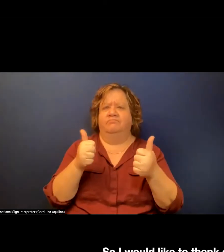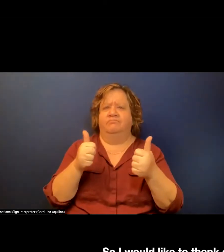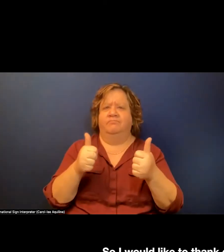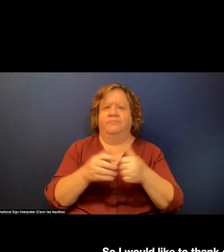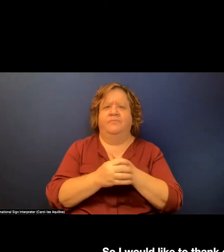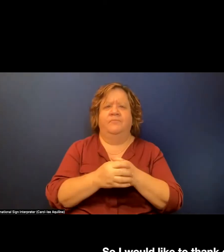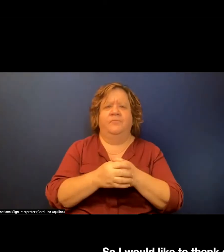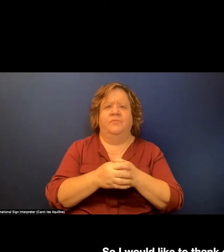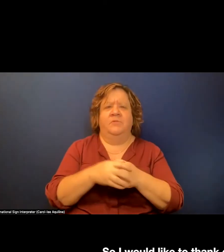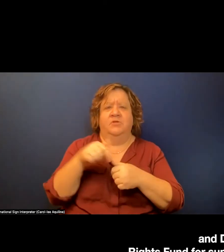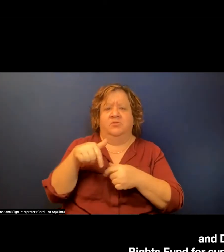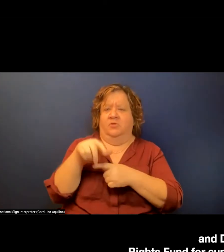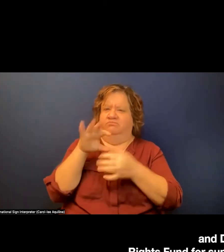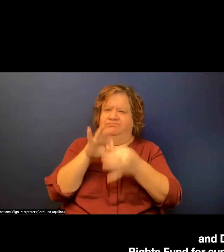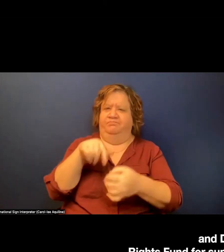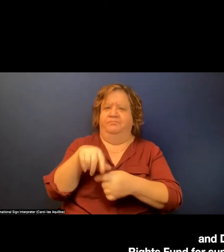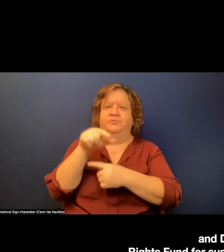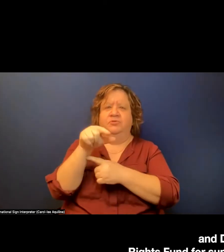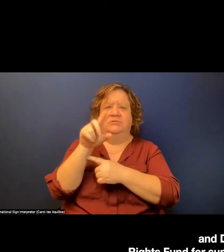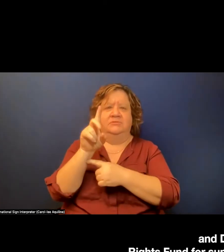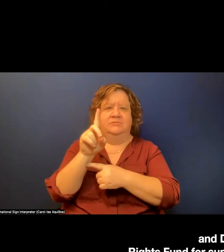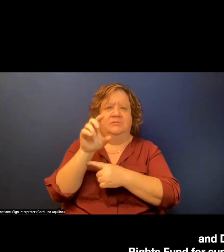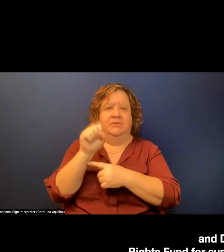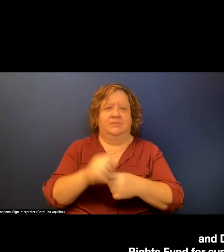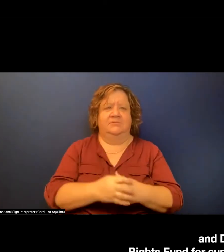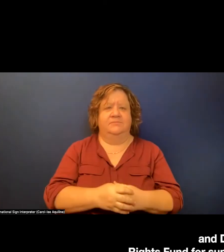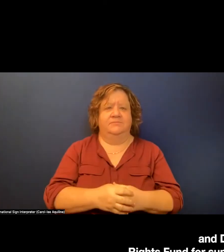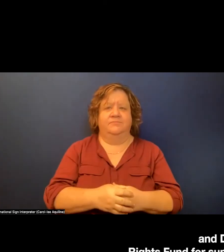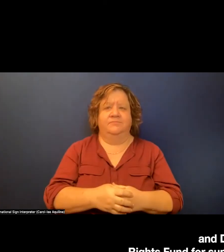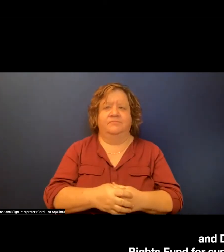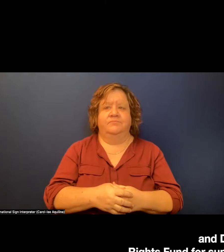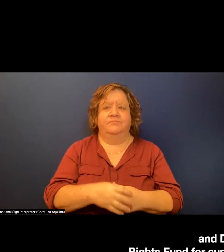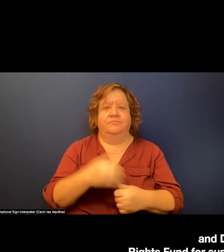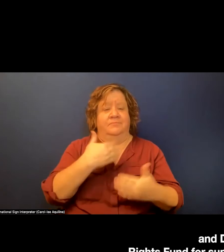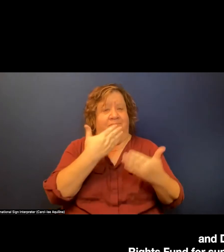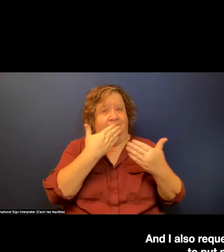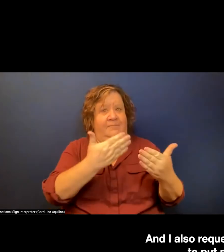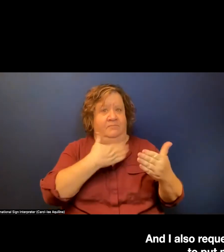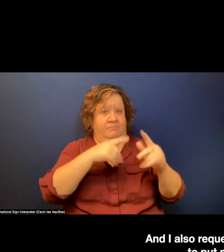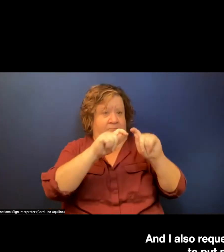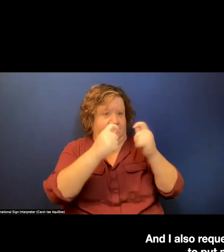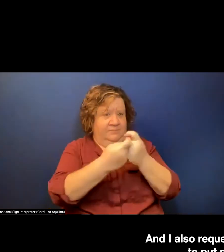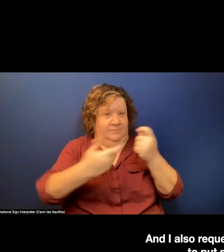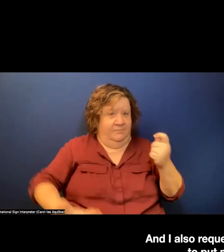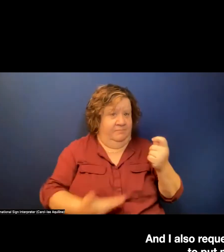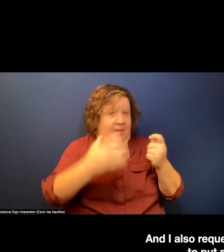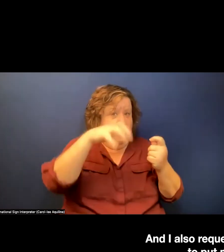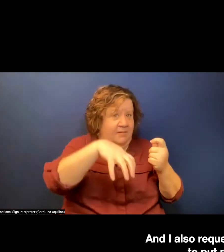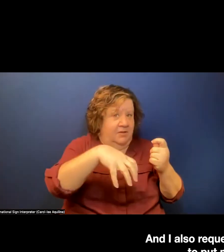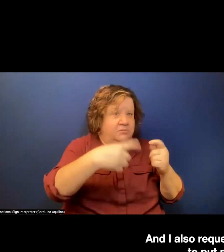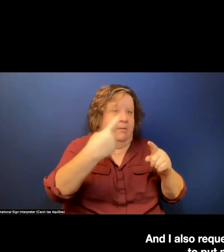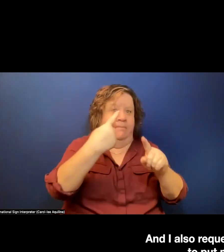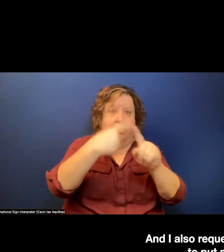would like to thank our FCDO Bangladesh team and Disability Rights Fund for supporting DPOs directly. And I